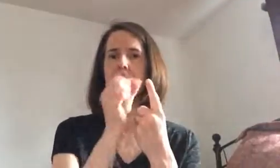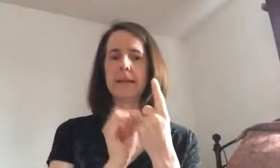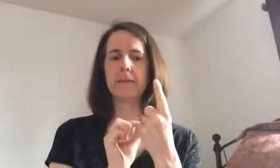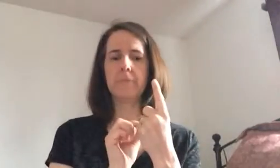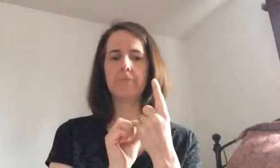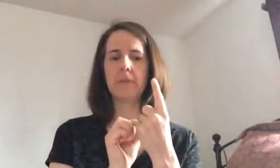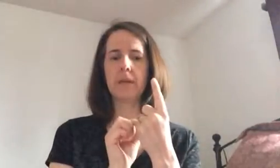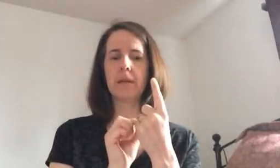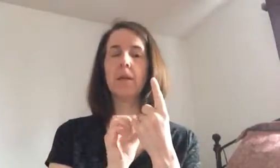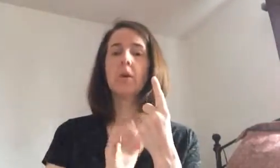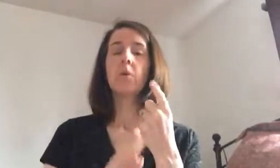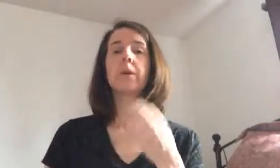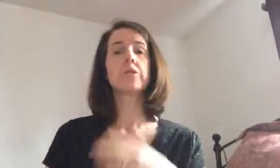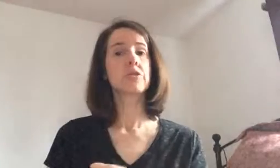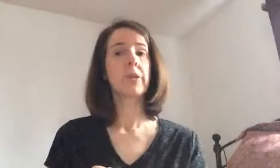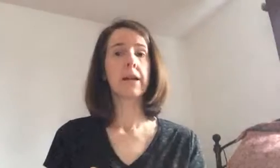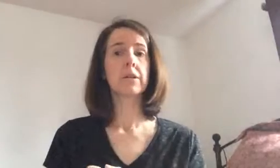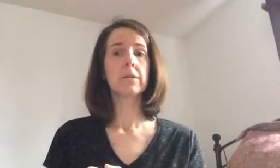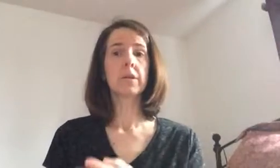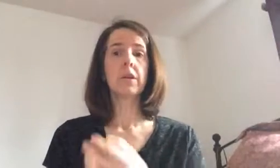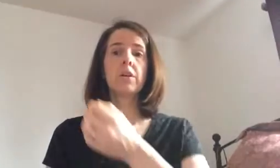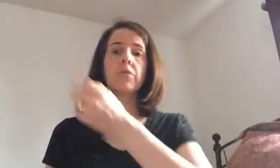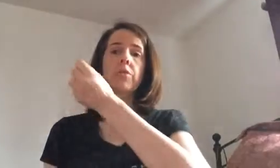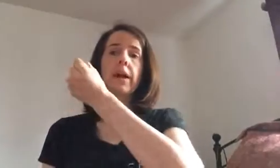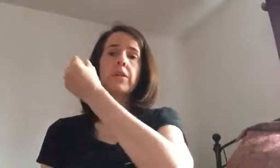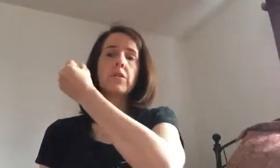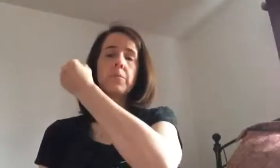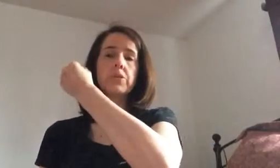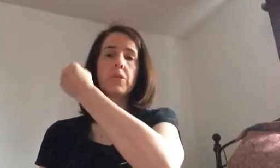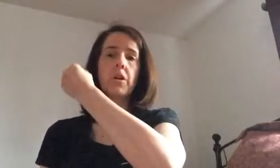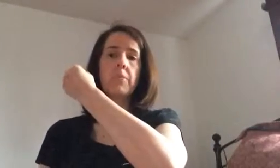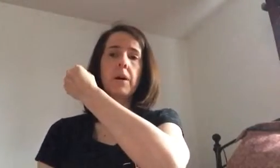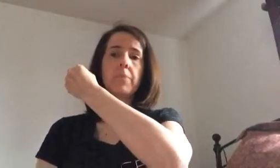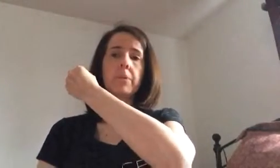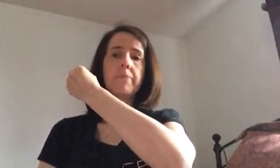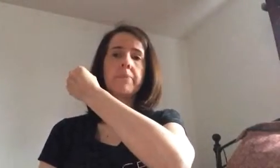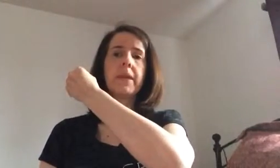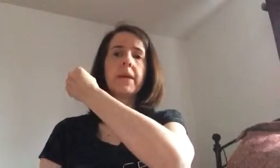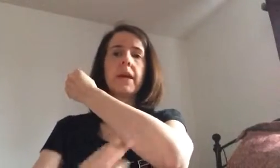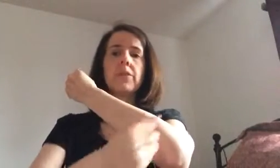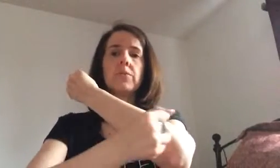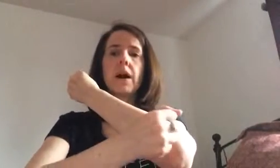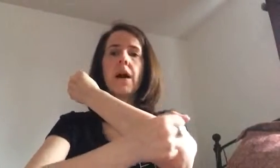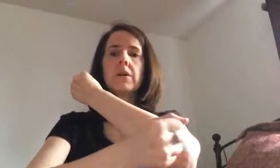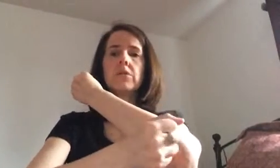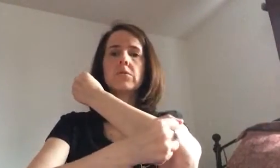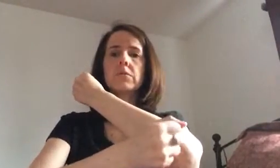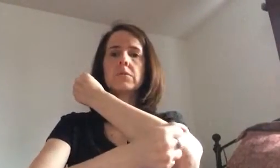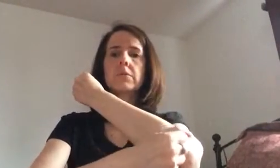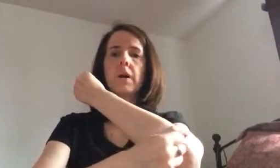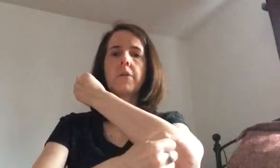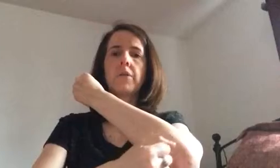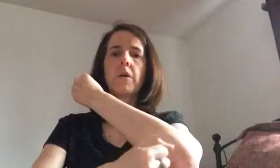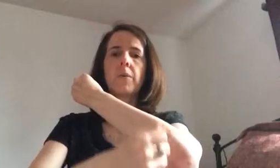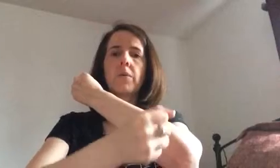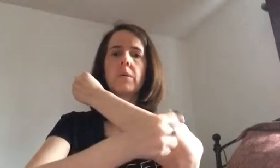Banana. Okay. We learned cracker. For cracker, you put your arm up and you knock doot doot on your elbow